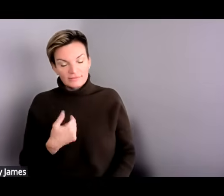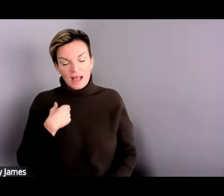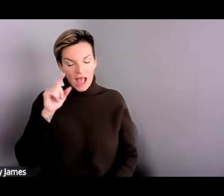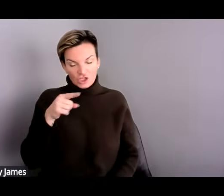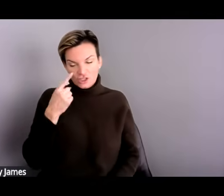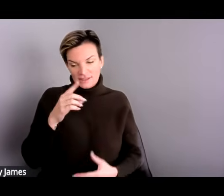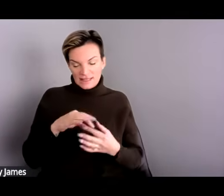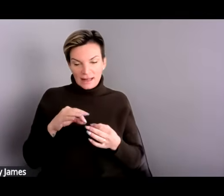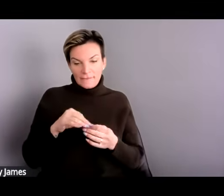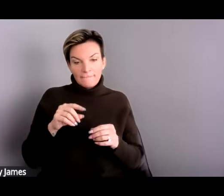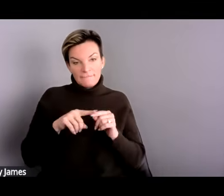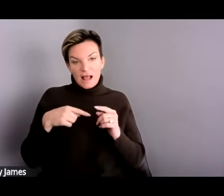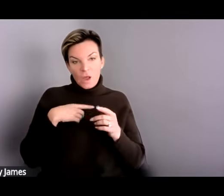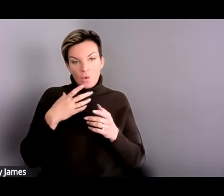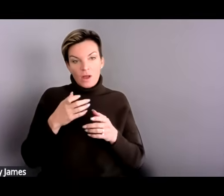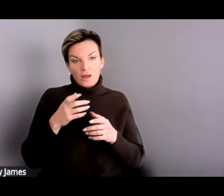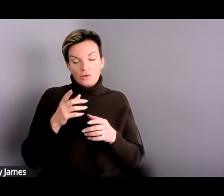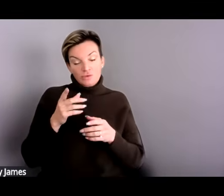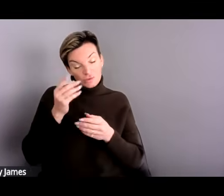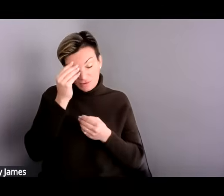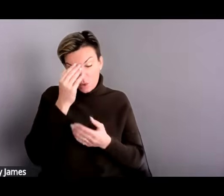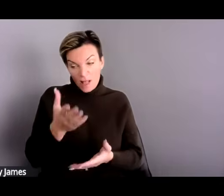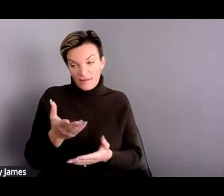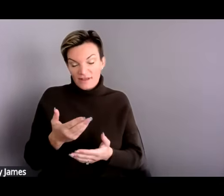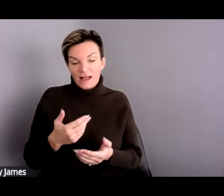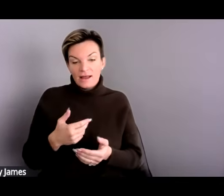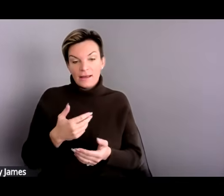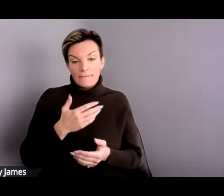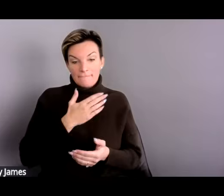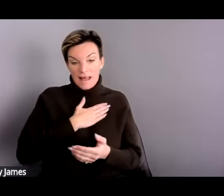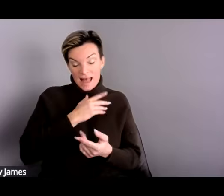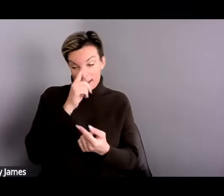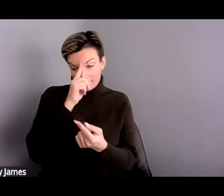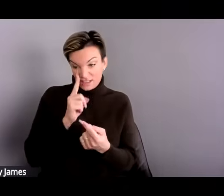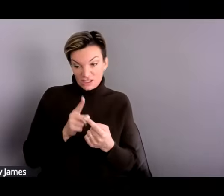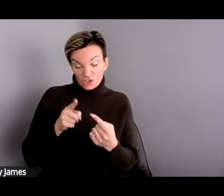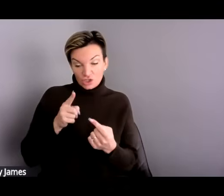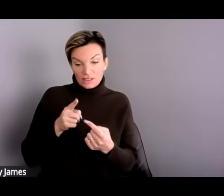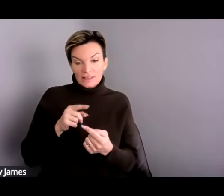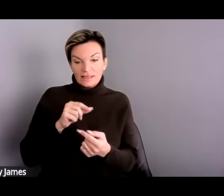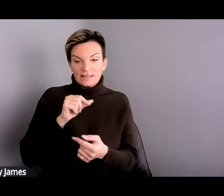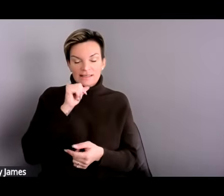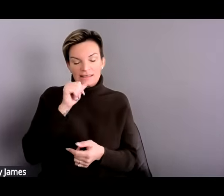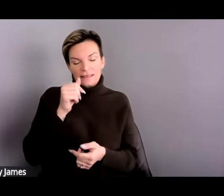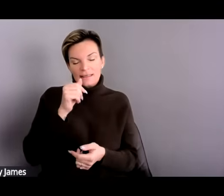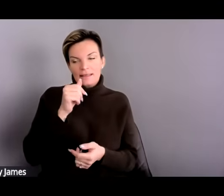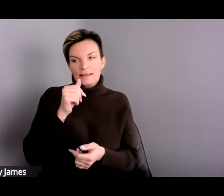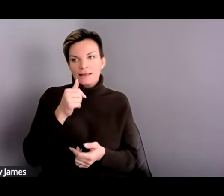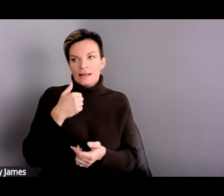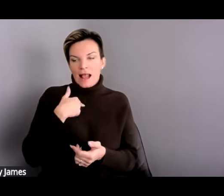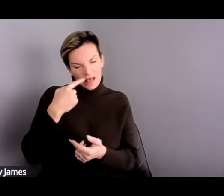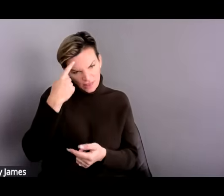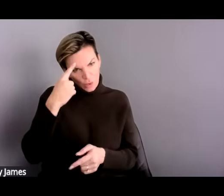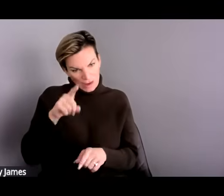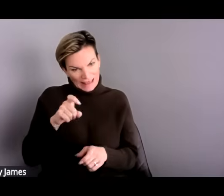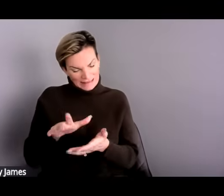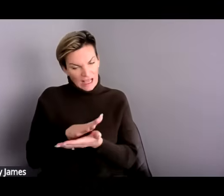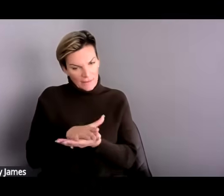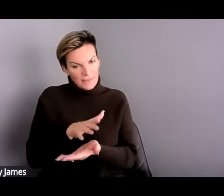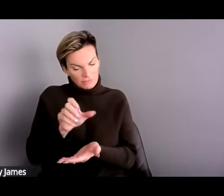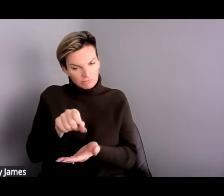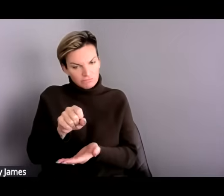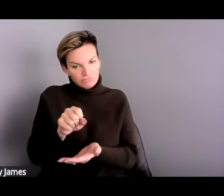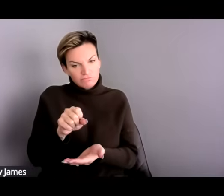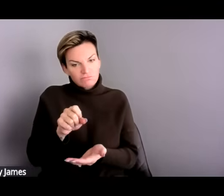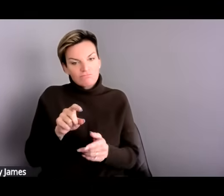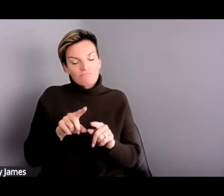And again, I'd like to qualify, my opposition is not because I don't think we need the document. I think we